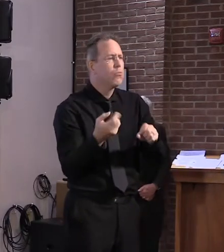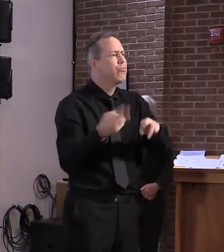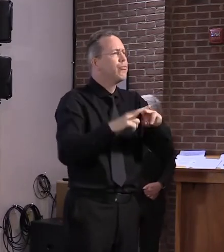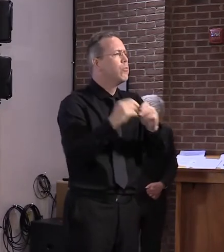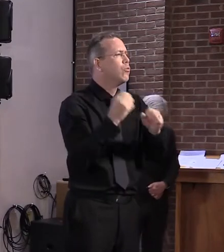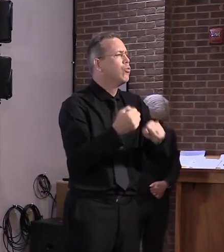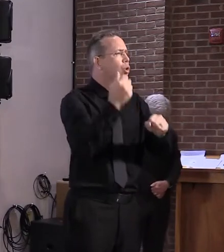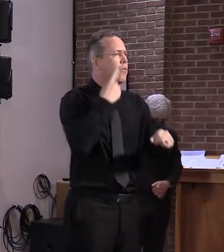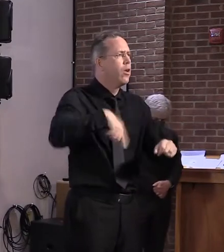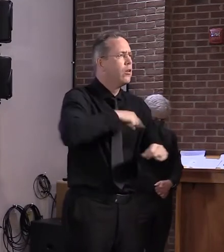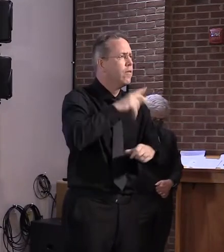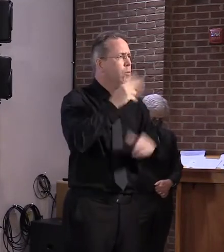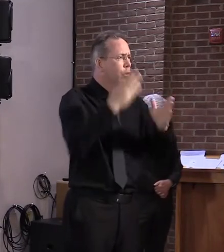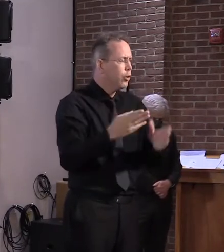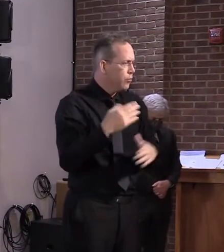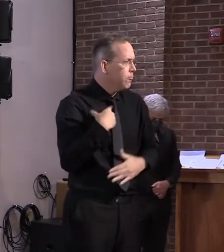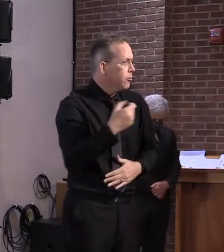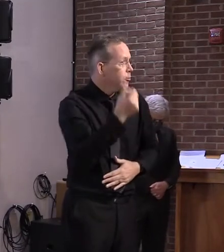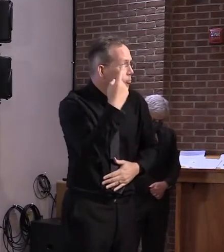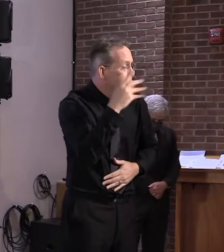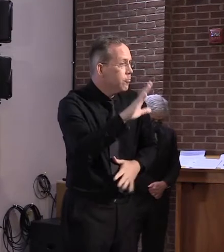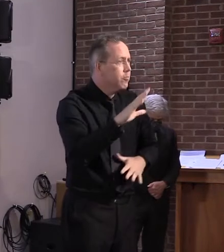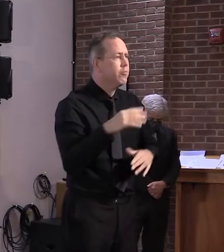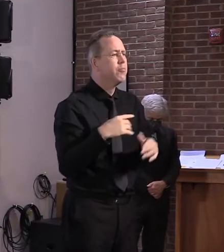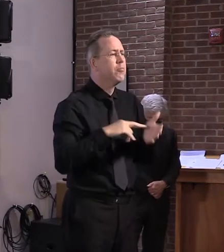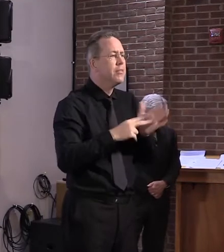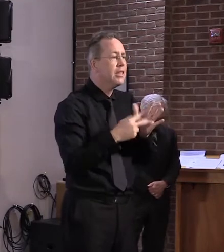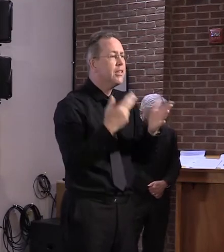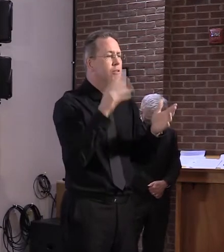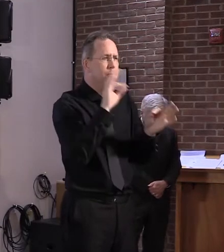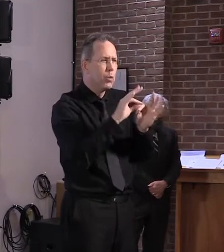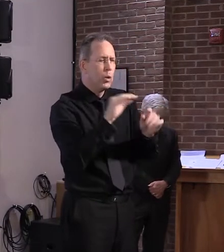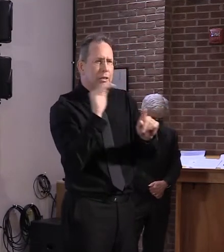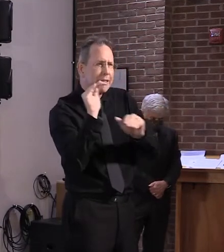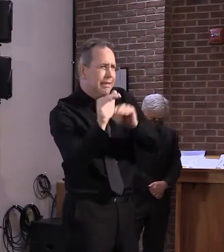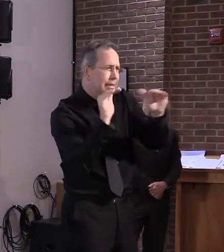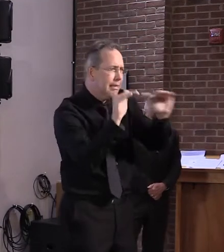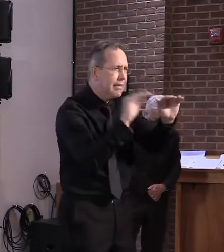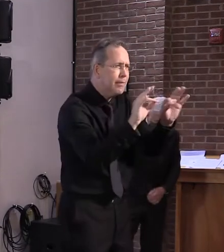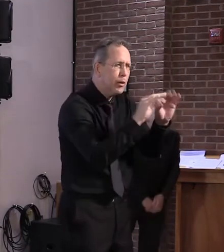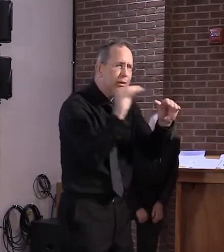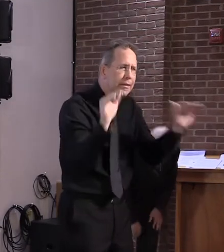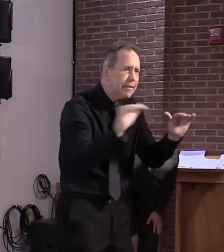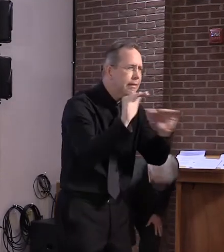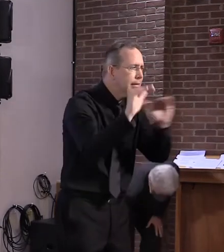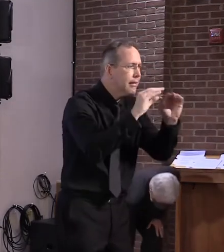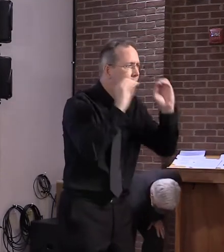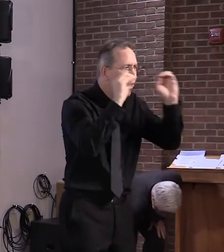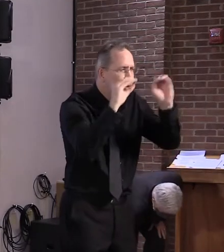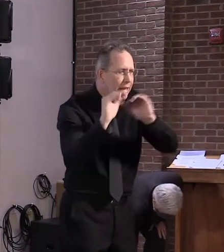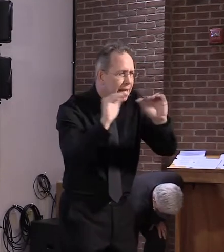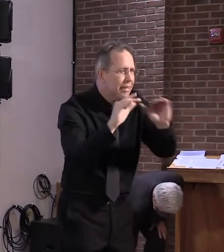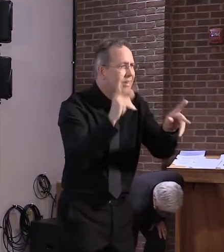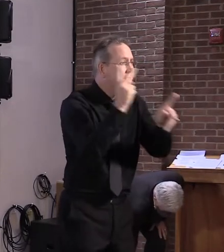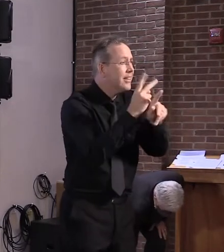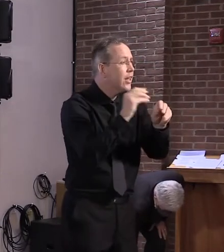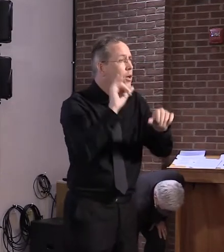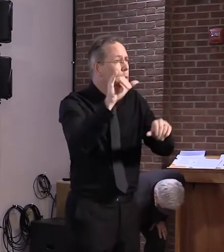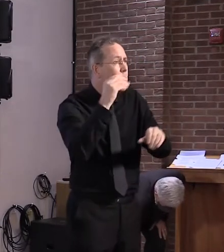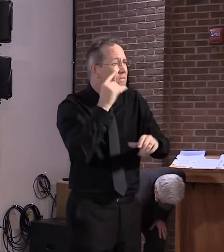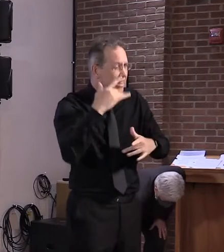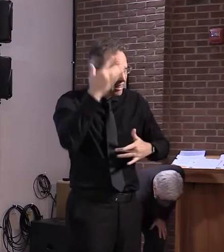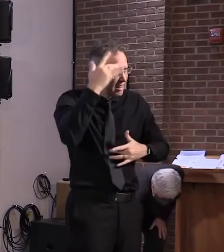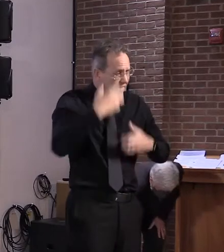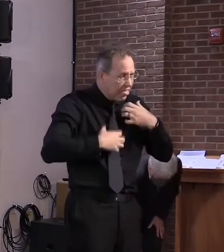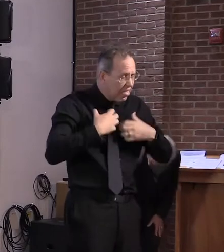do that, as a reminder, we're going to have to continue to stay home when sick,